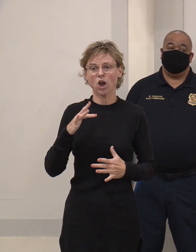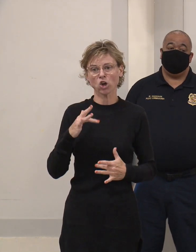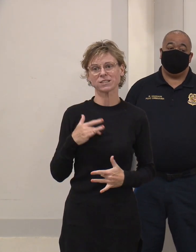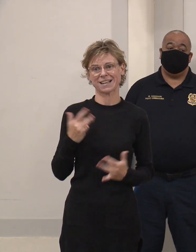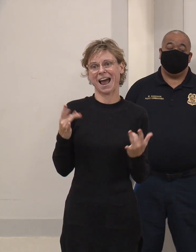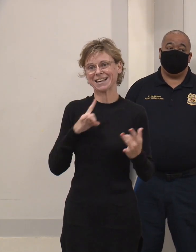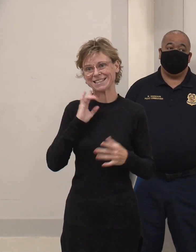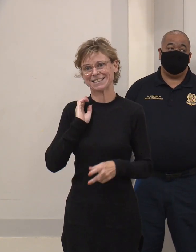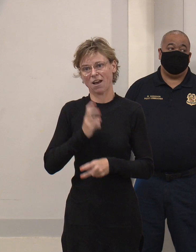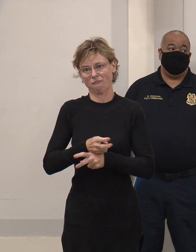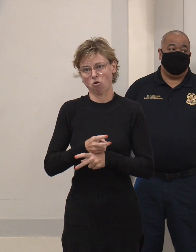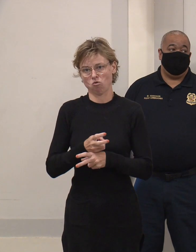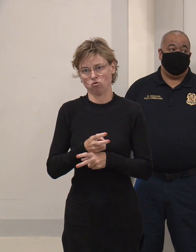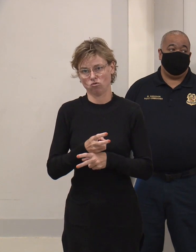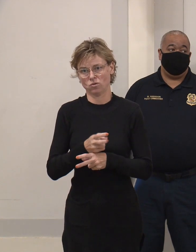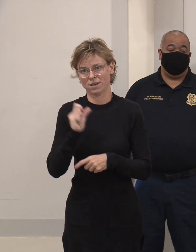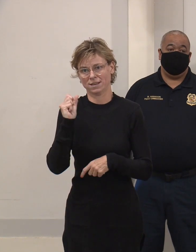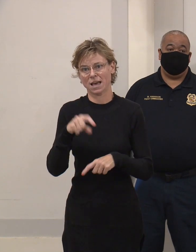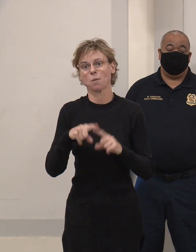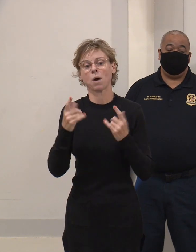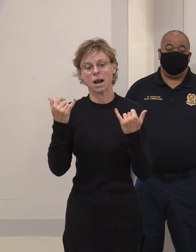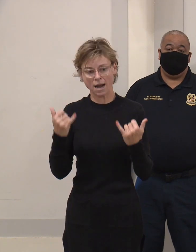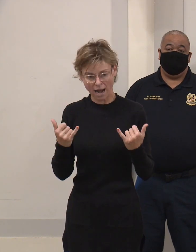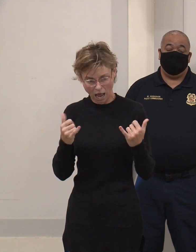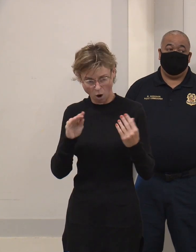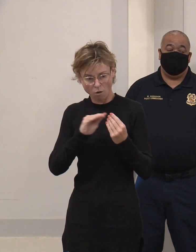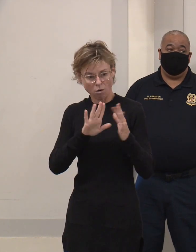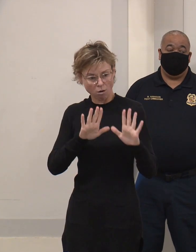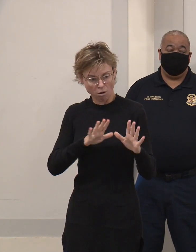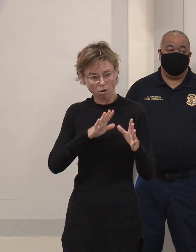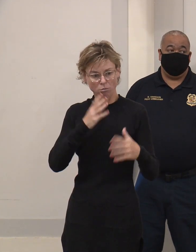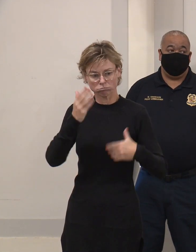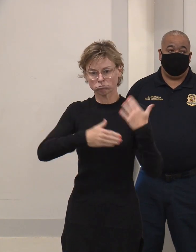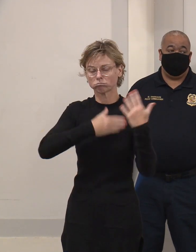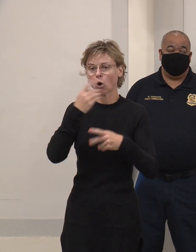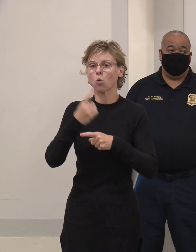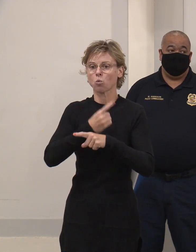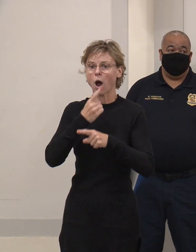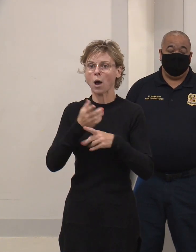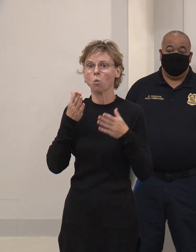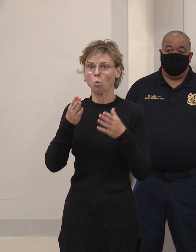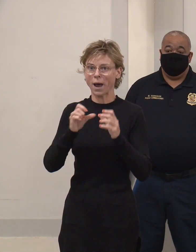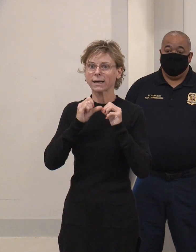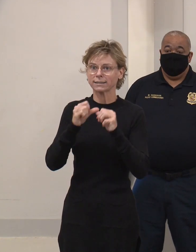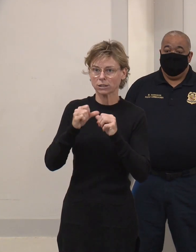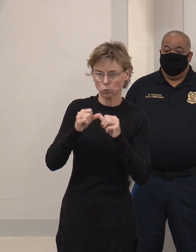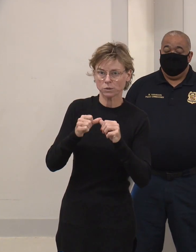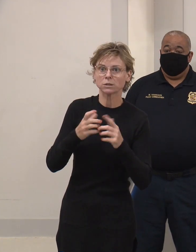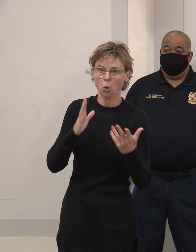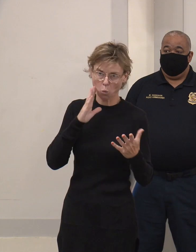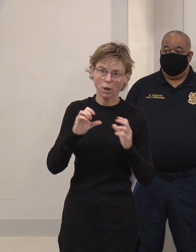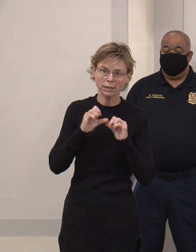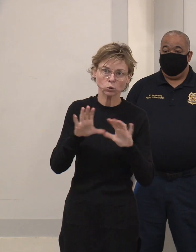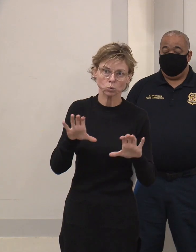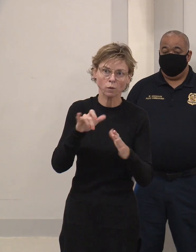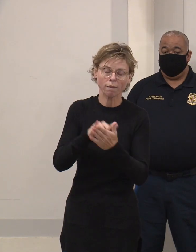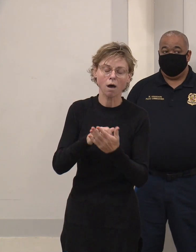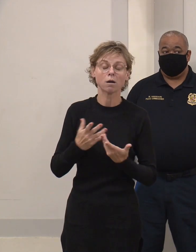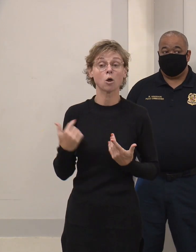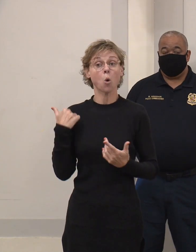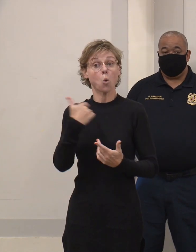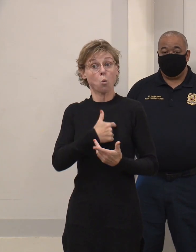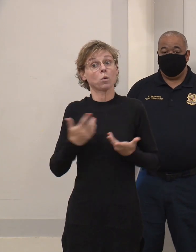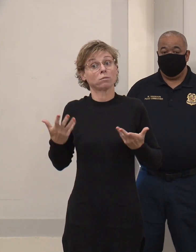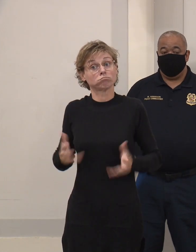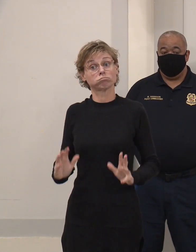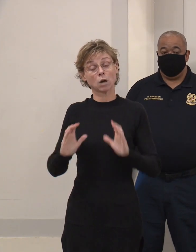difficult, but now we're seeing it go in the right way continuously. We're going to continue to do that. What we have done is